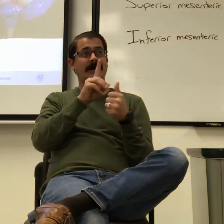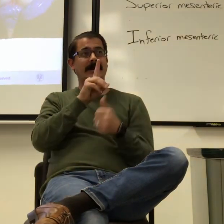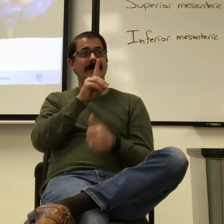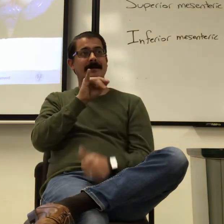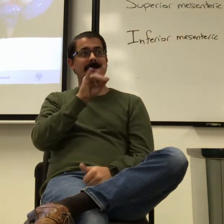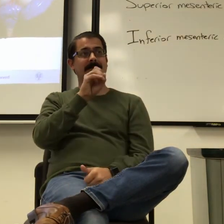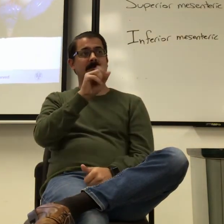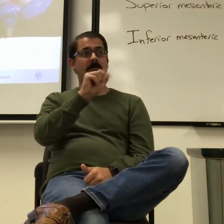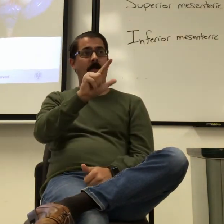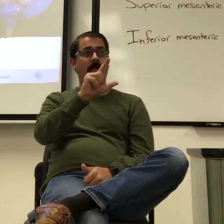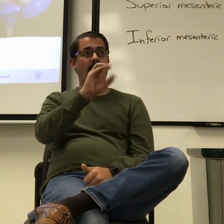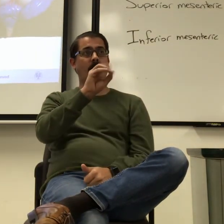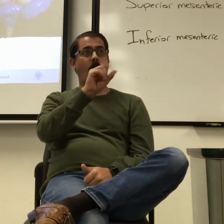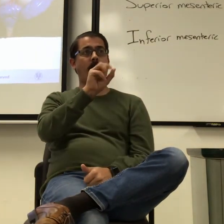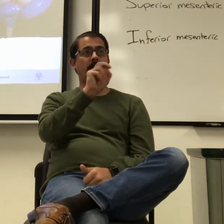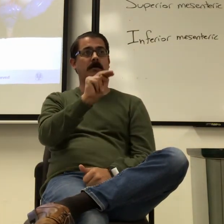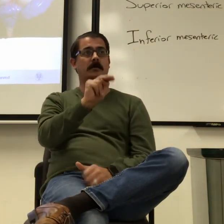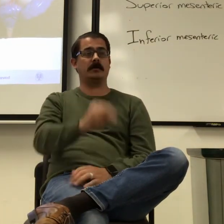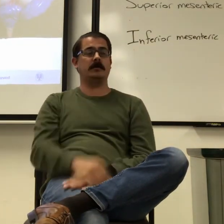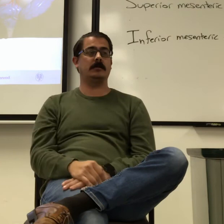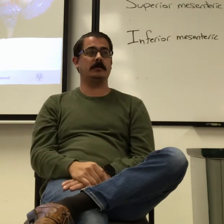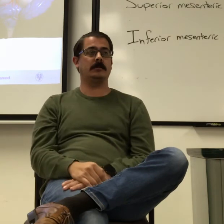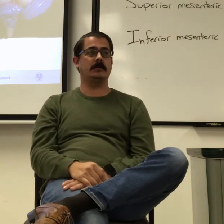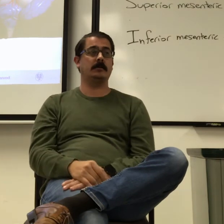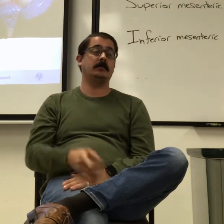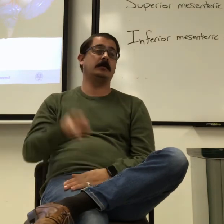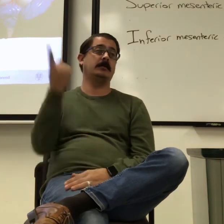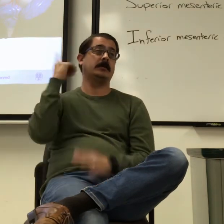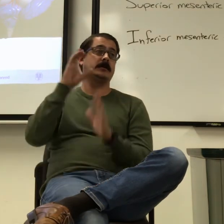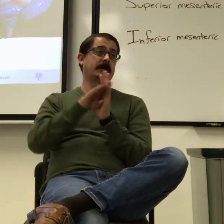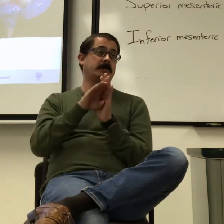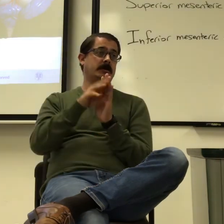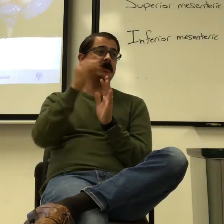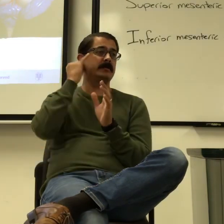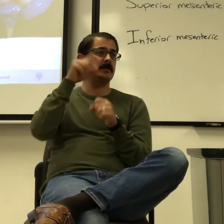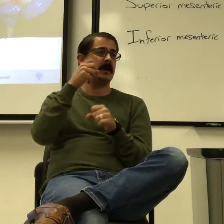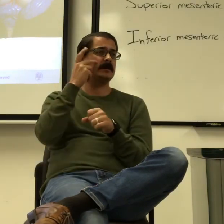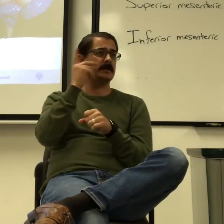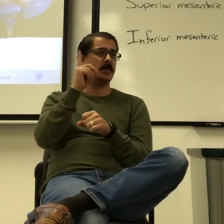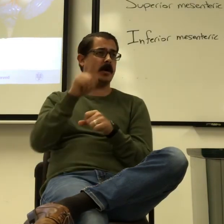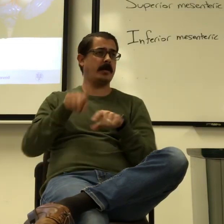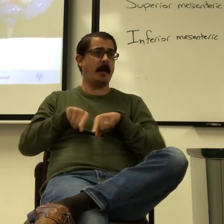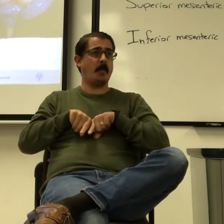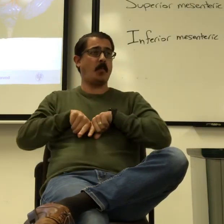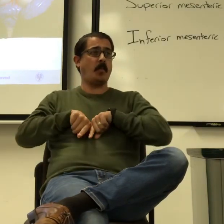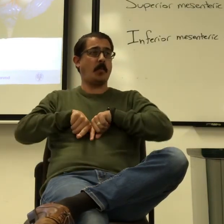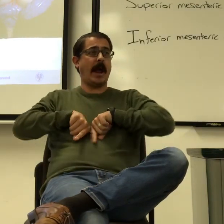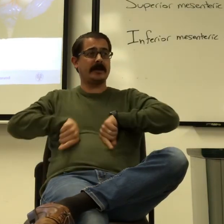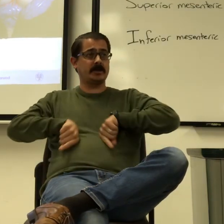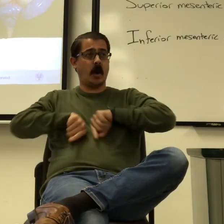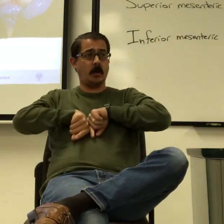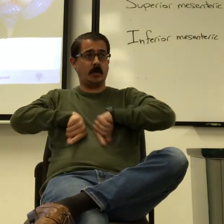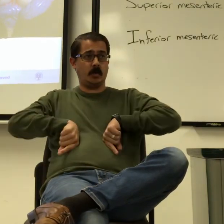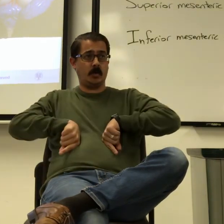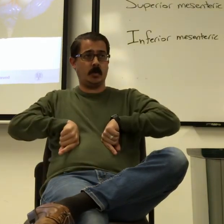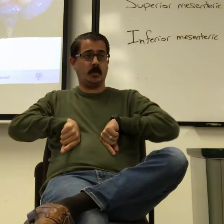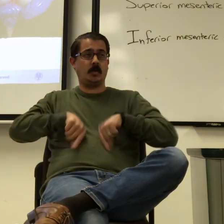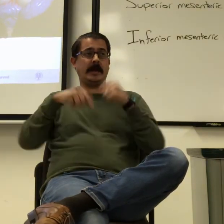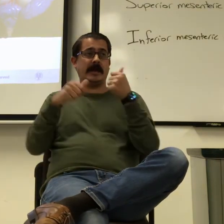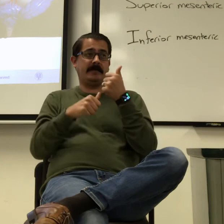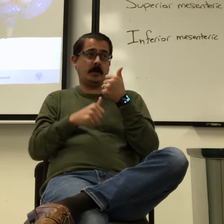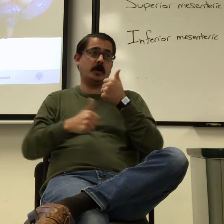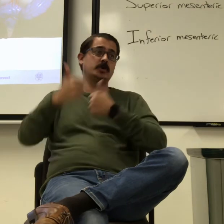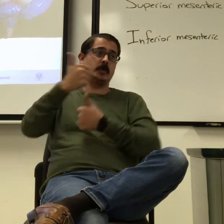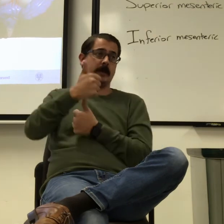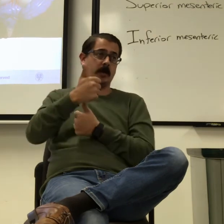Okay? And on this picture here, again, if you can see where the branches go to on this side, that's the inferior, that's